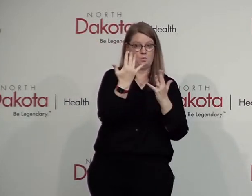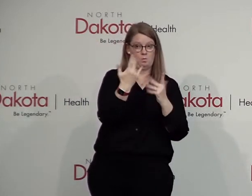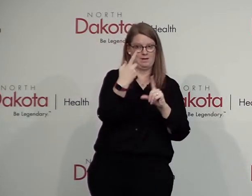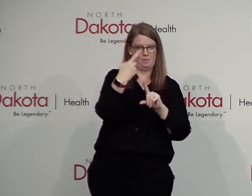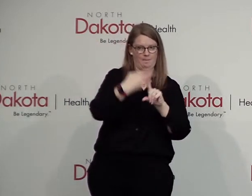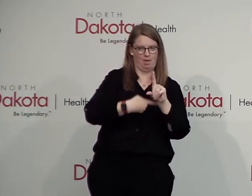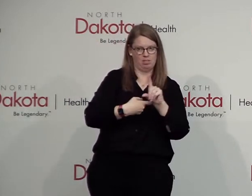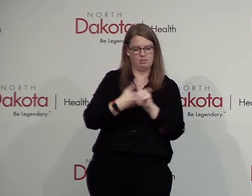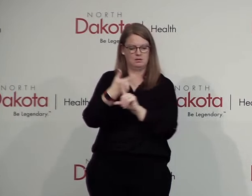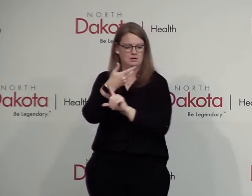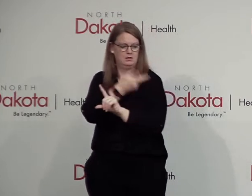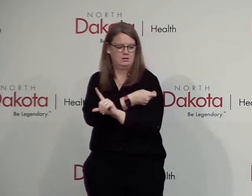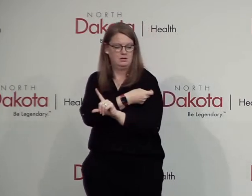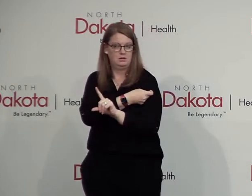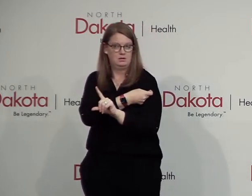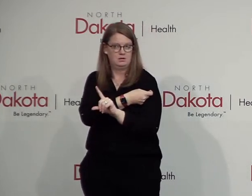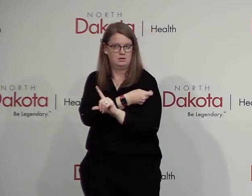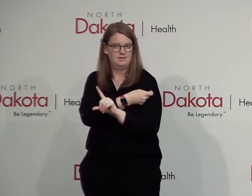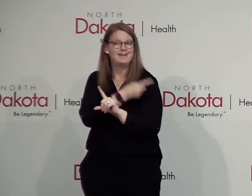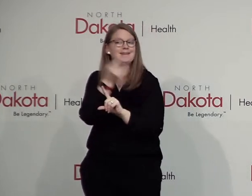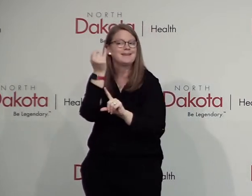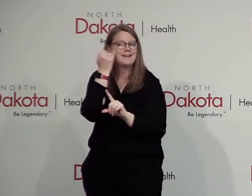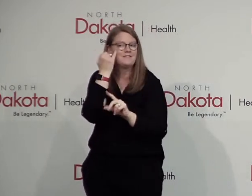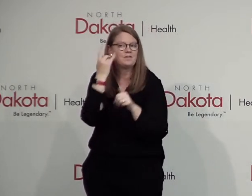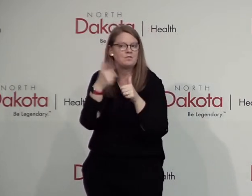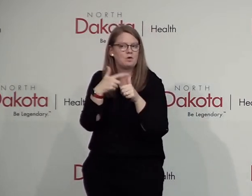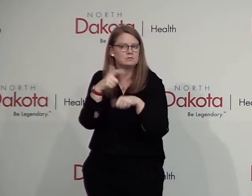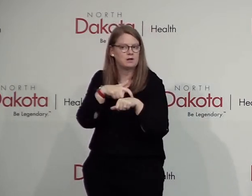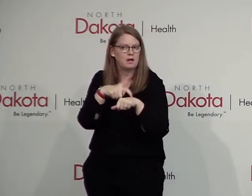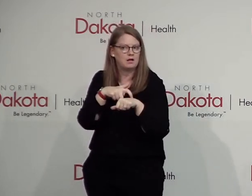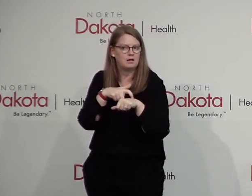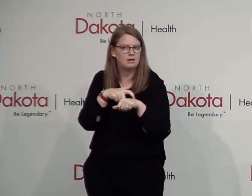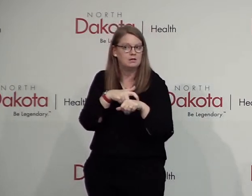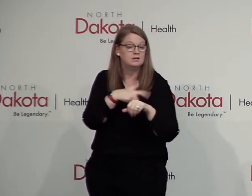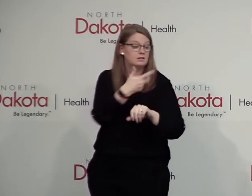their first time getting the flu vaccine.